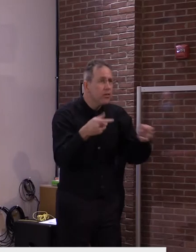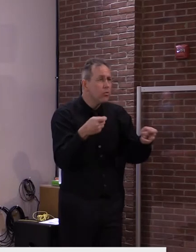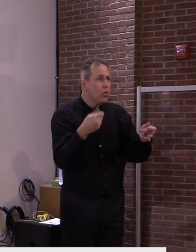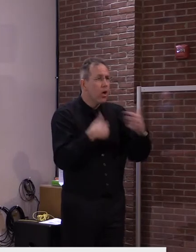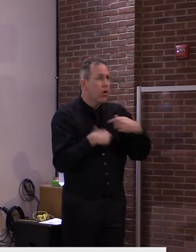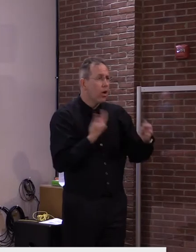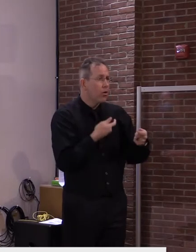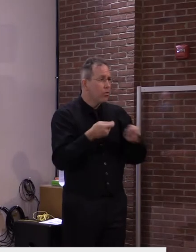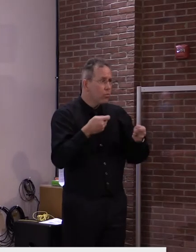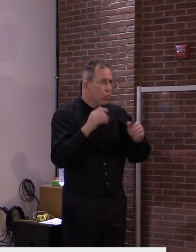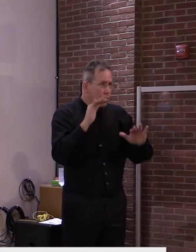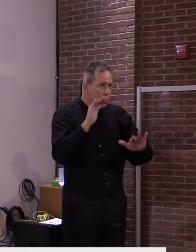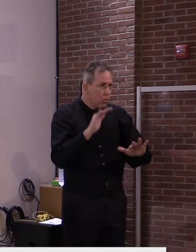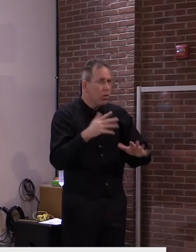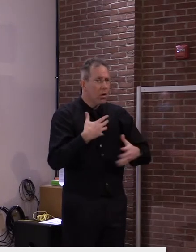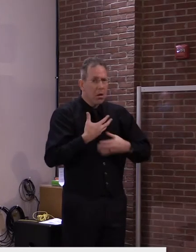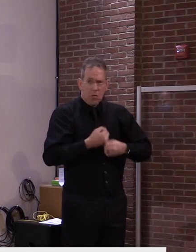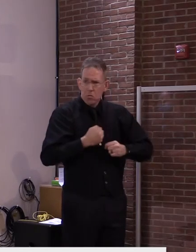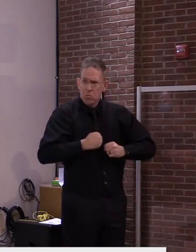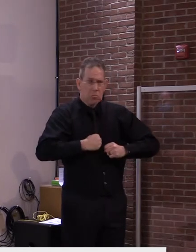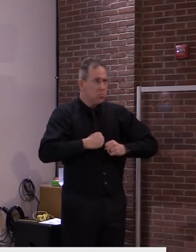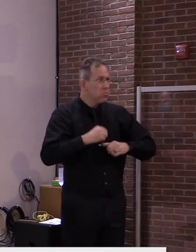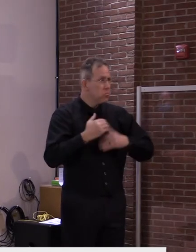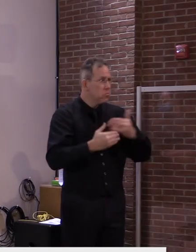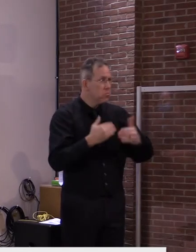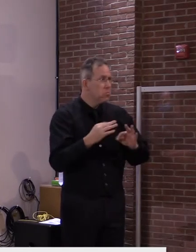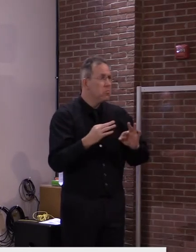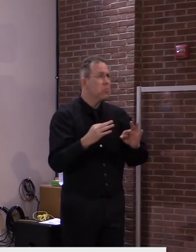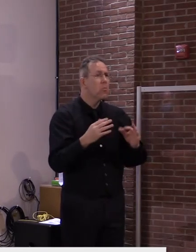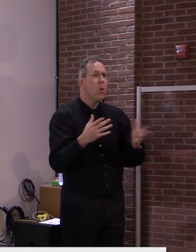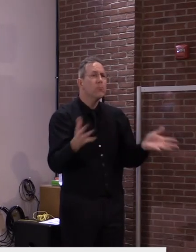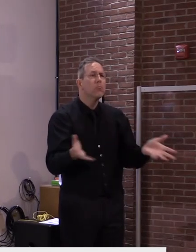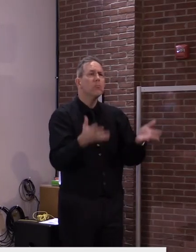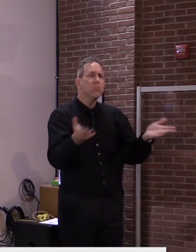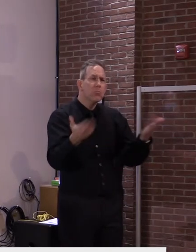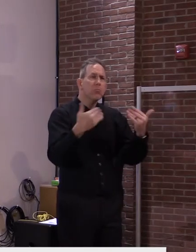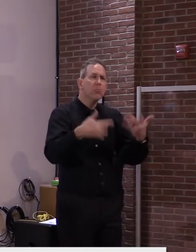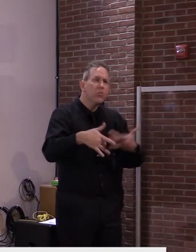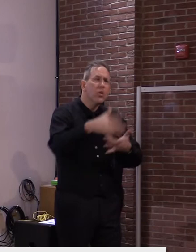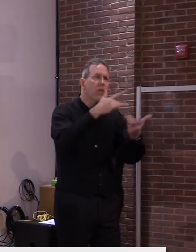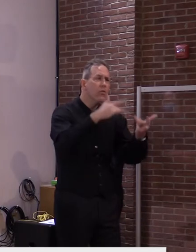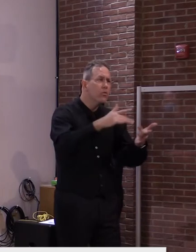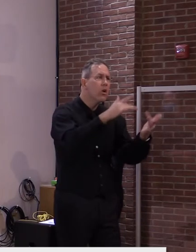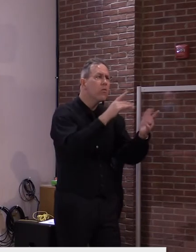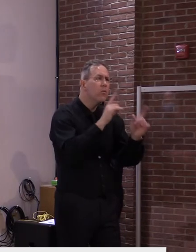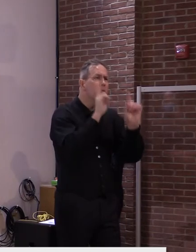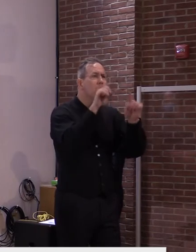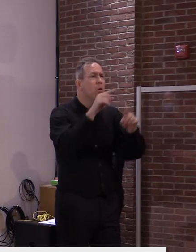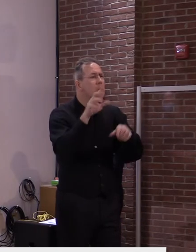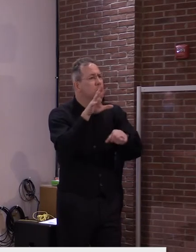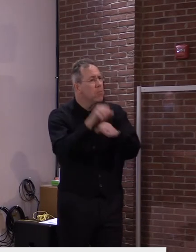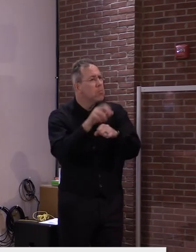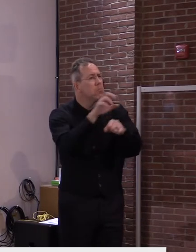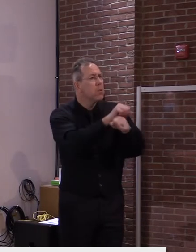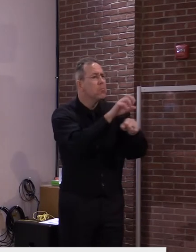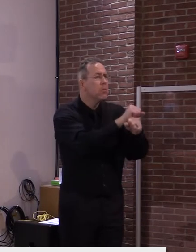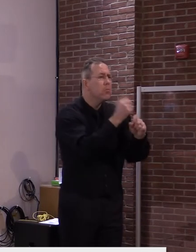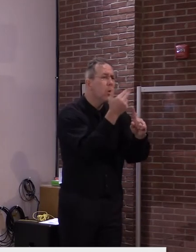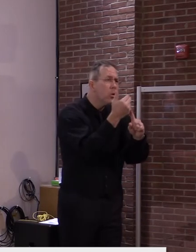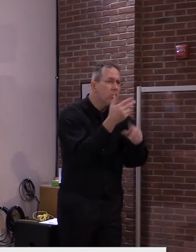in a position where we can travel, we can go to restaurants, and people feel confident in doing